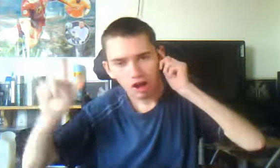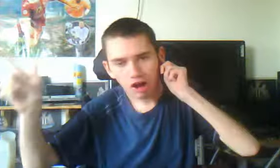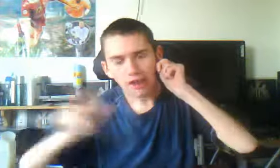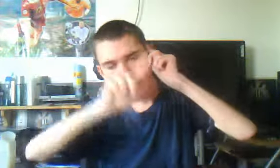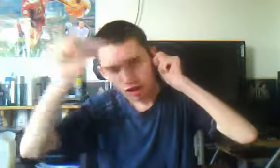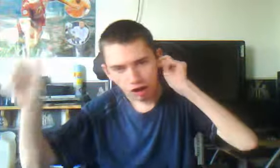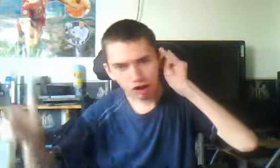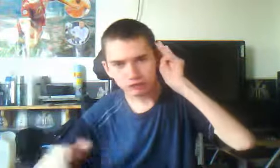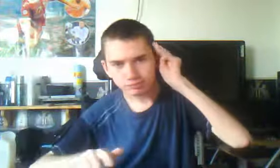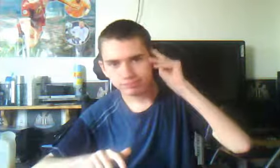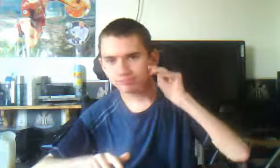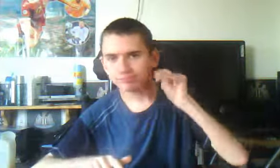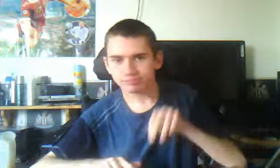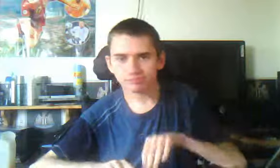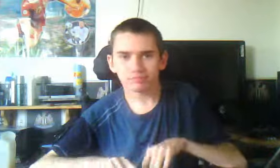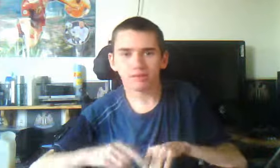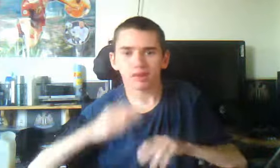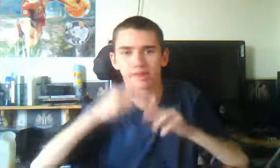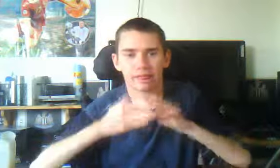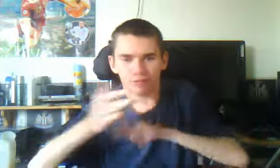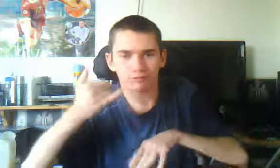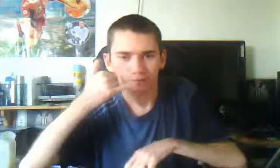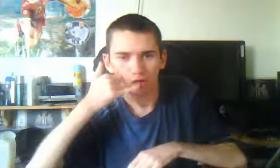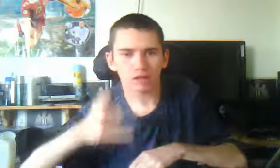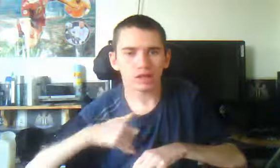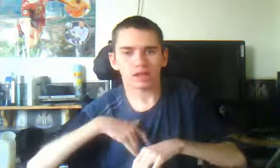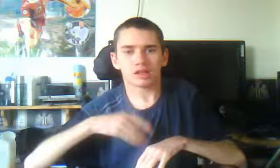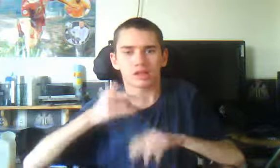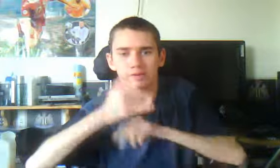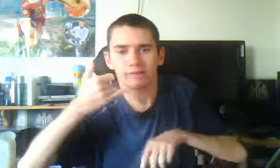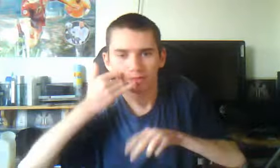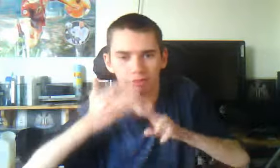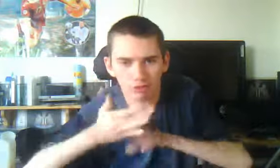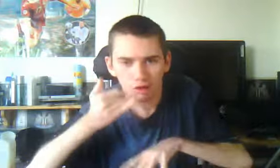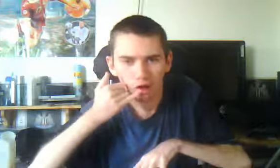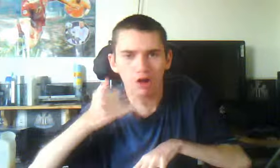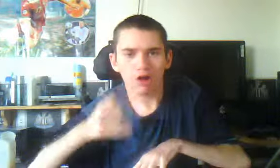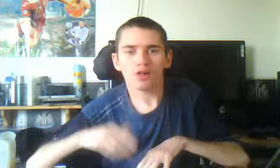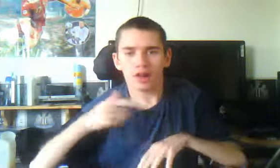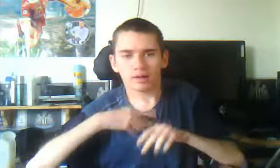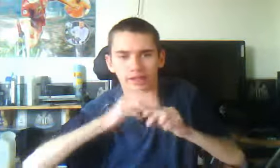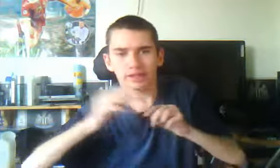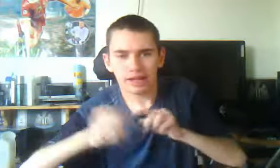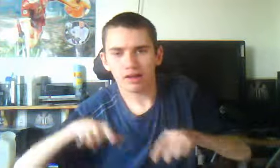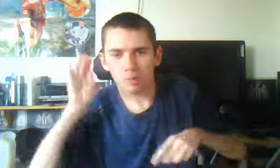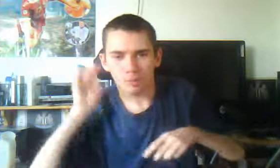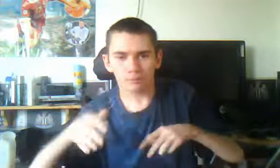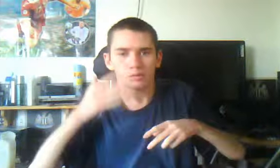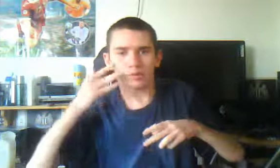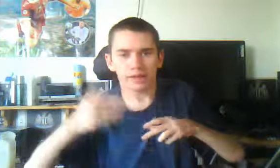later on. Kiss me through the phone. Kiss me through the phone. See you when I get home.